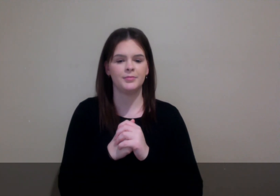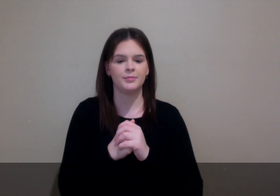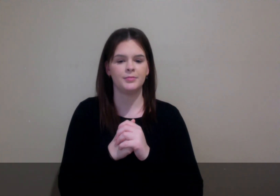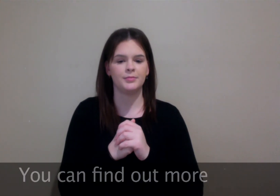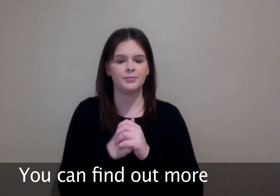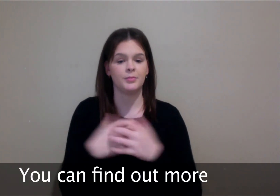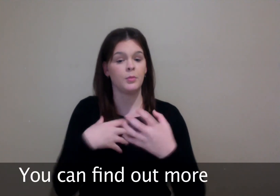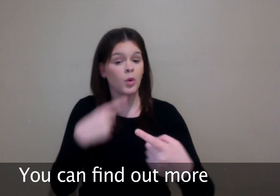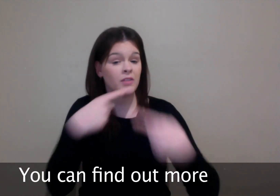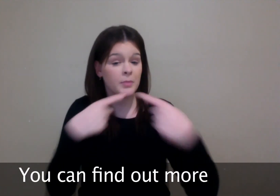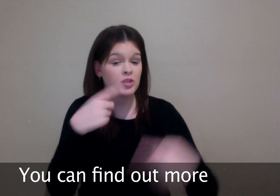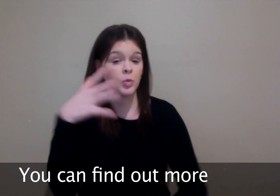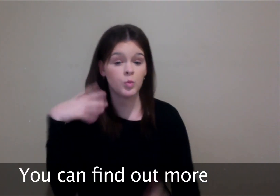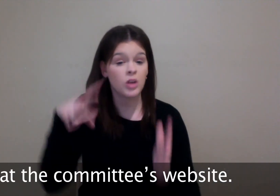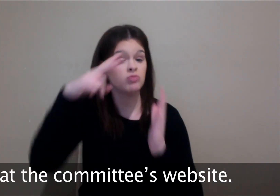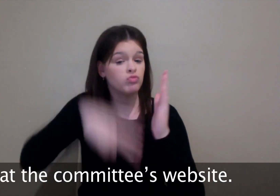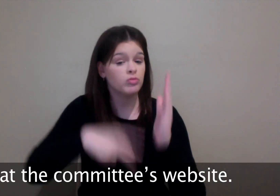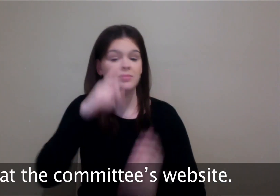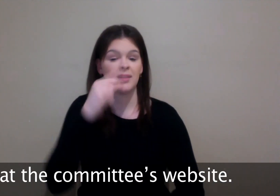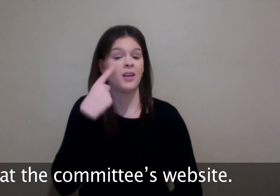You can find out more at the committee's website.